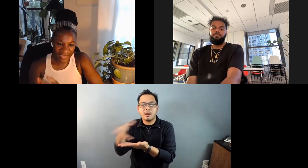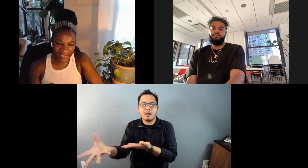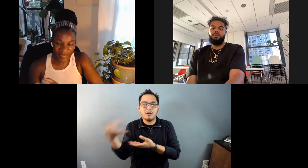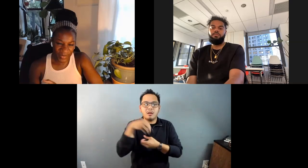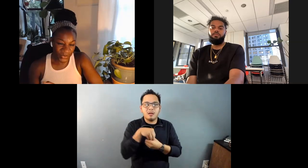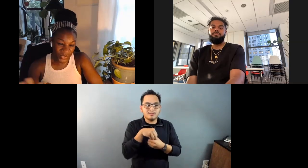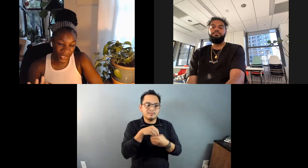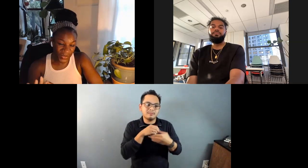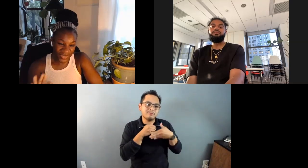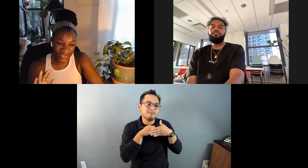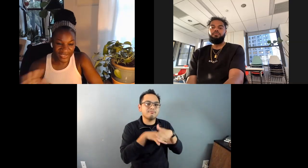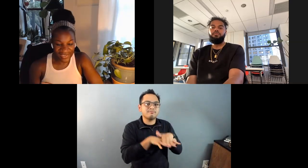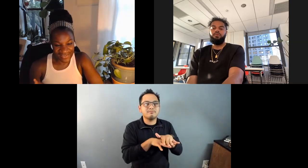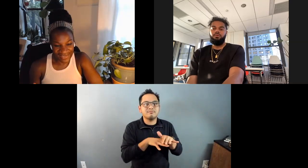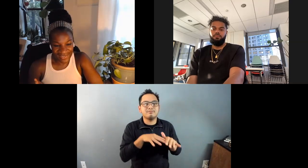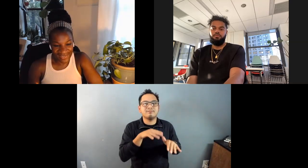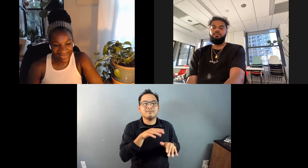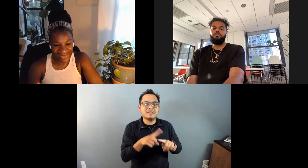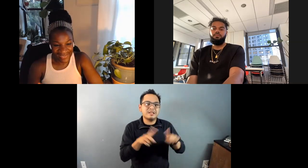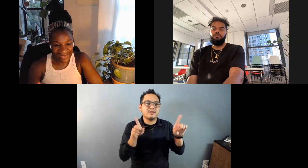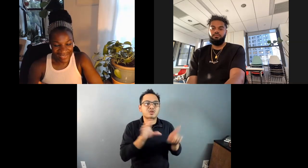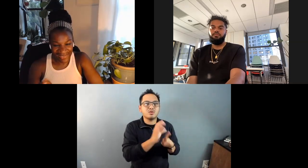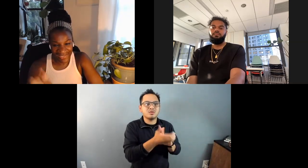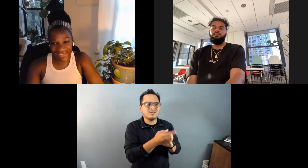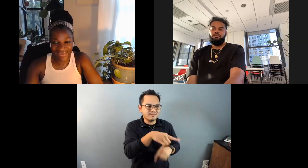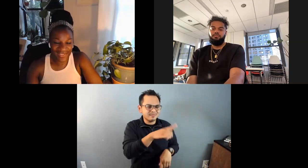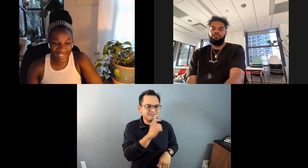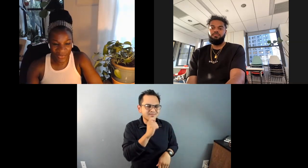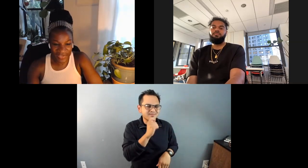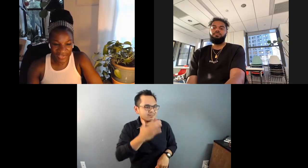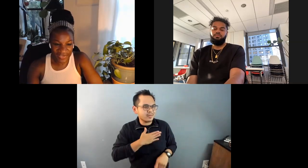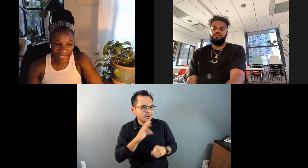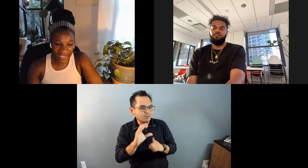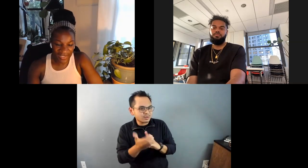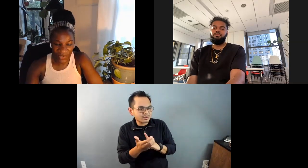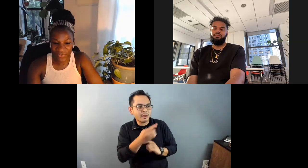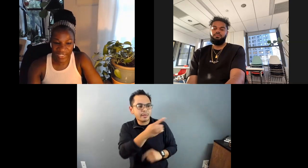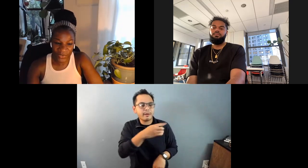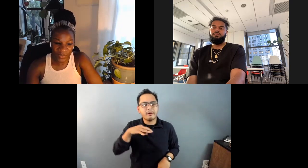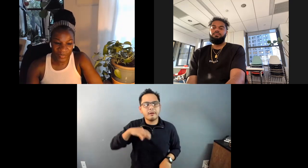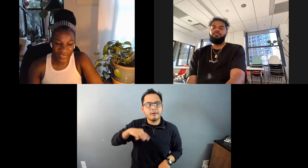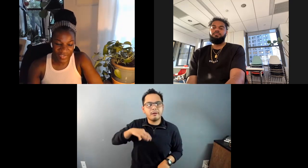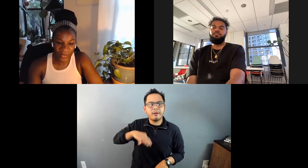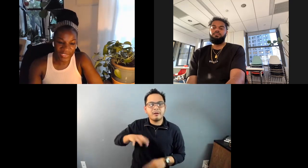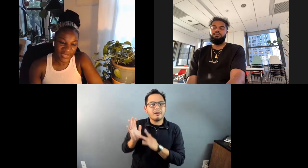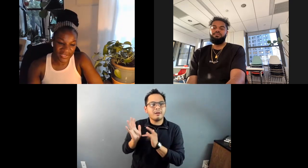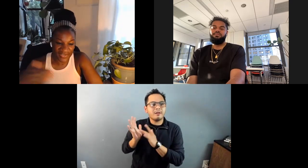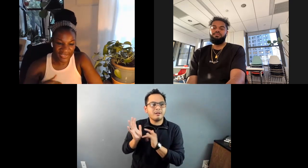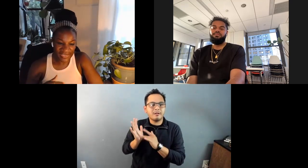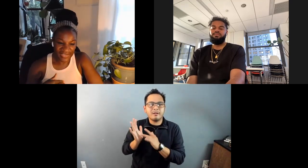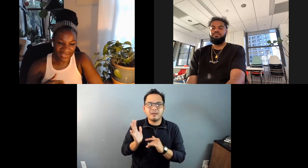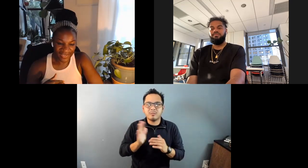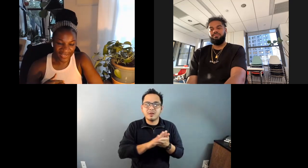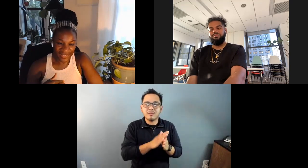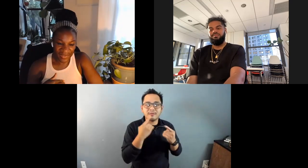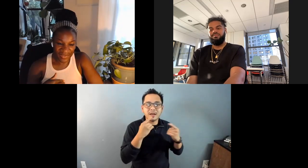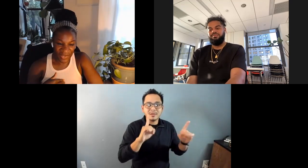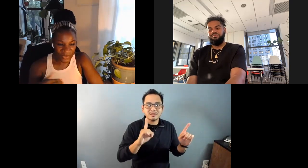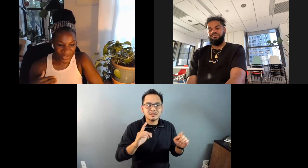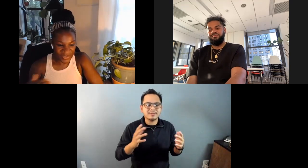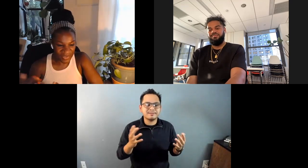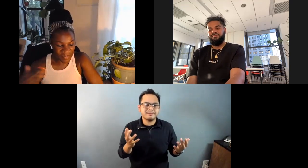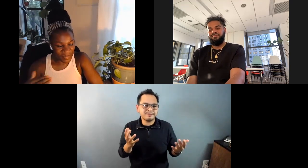think I just naturally, try my best to not speak for those worlds, but speak from